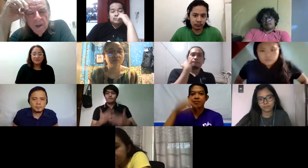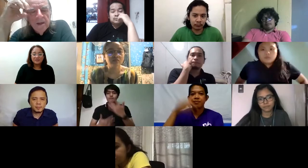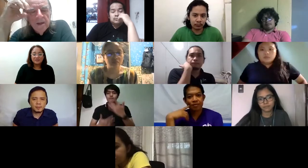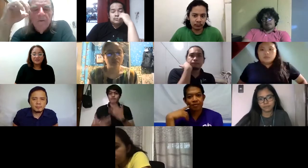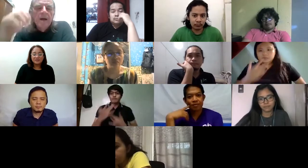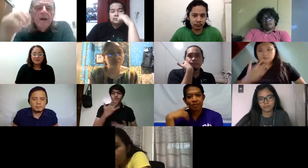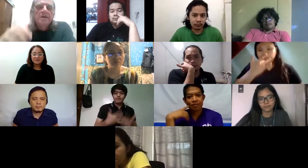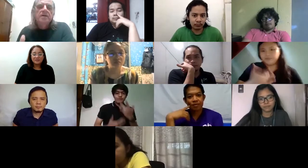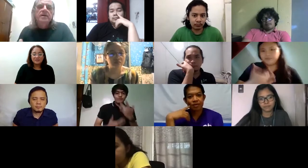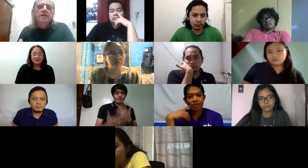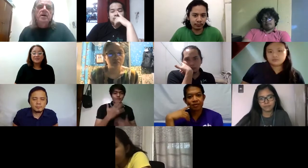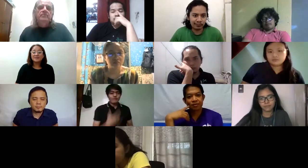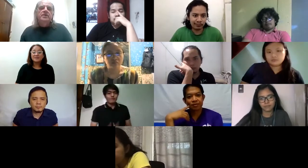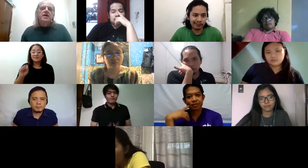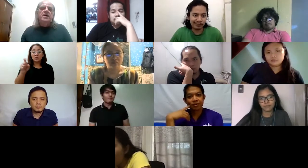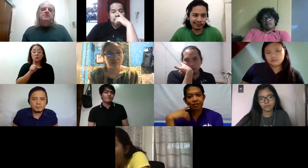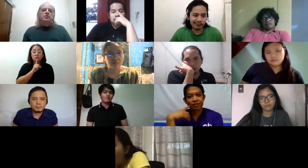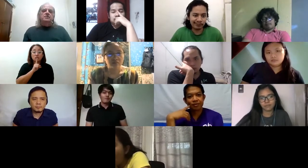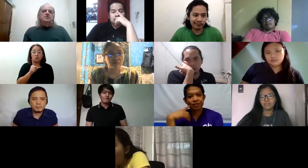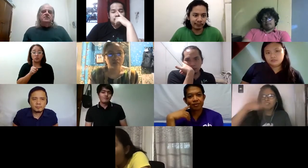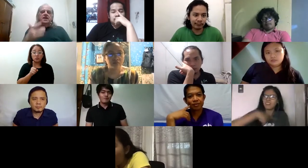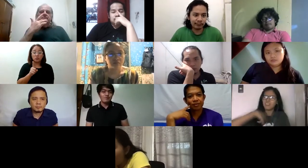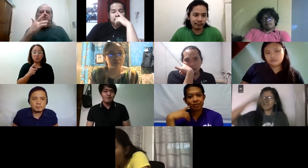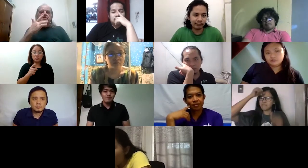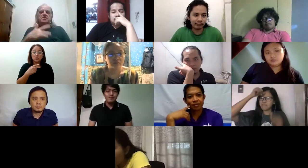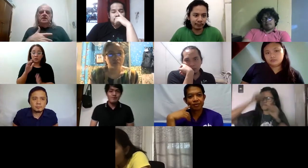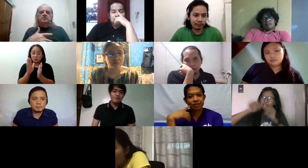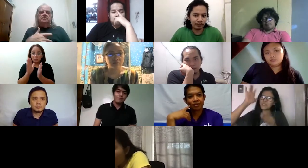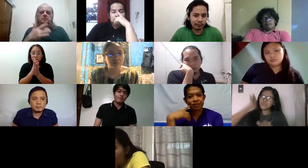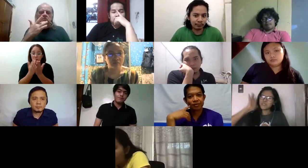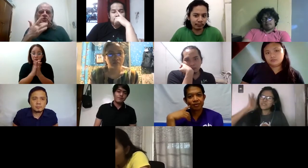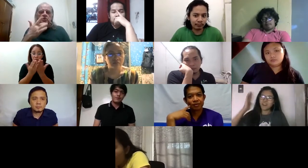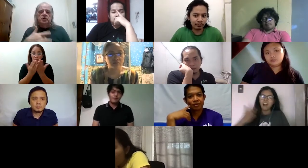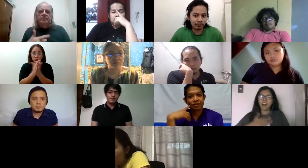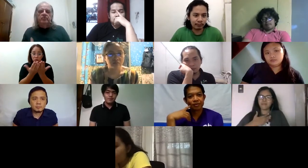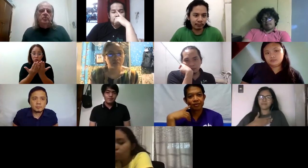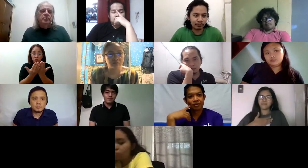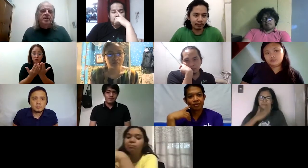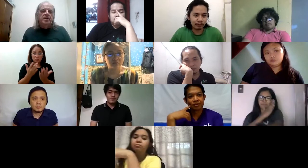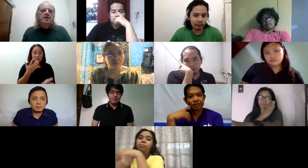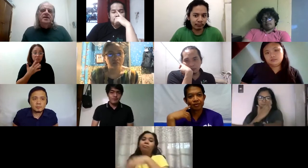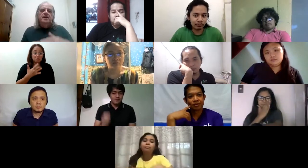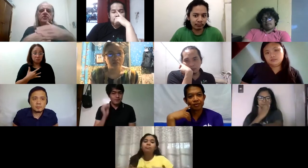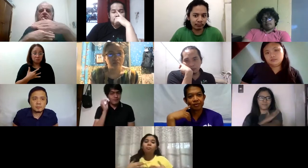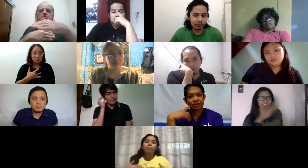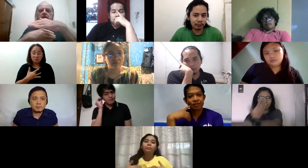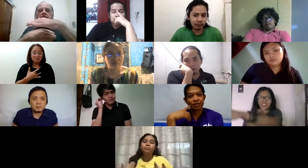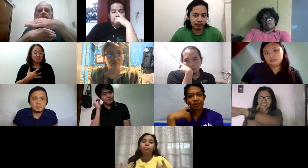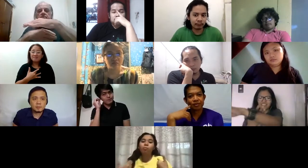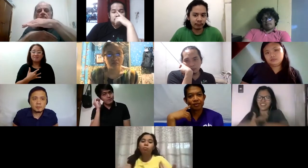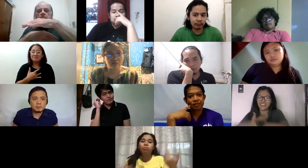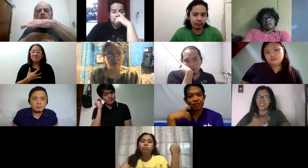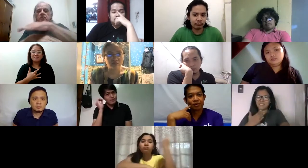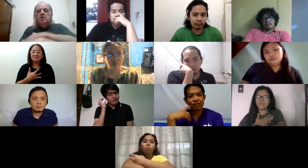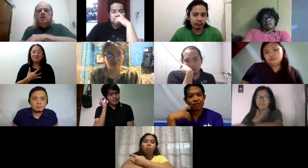Yeah, well, actually, none of the textbooks have this sign usually for birthday. They usually have a